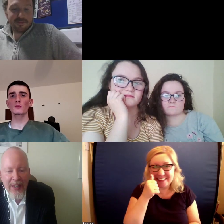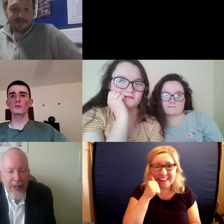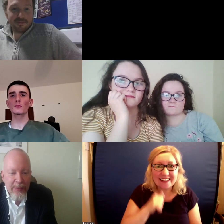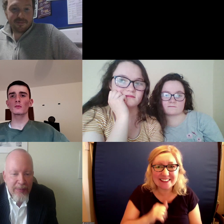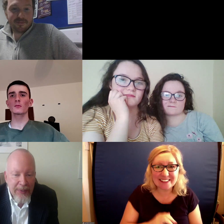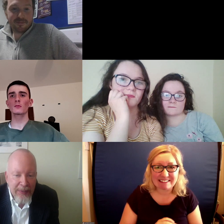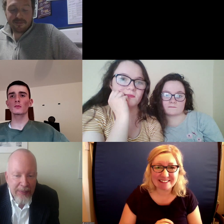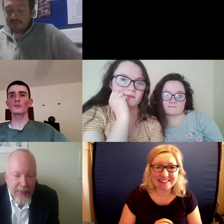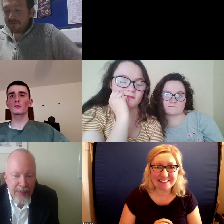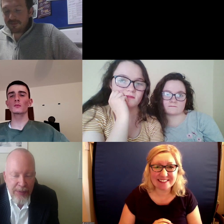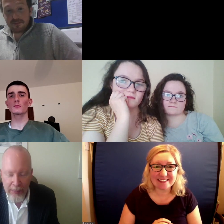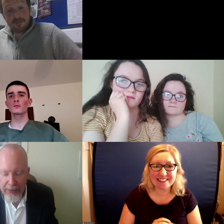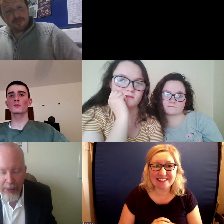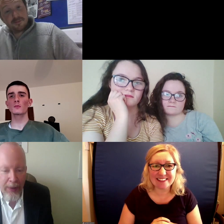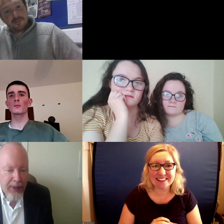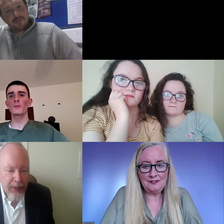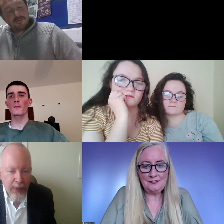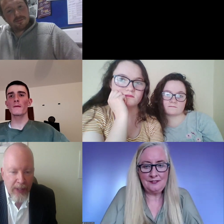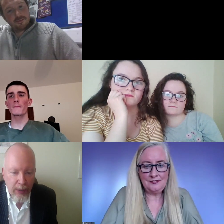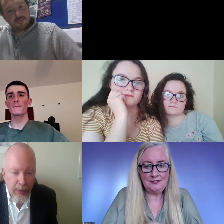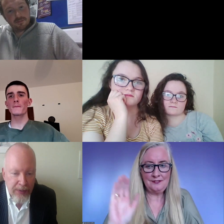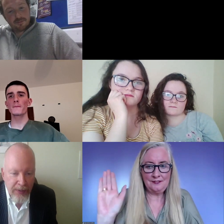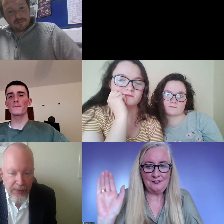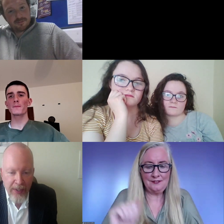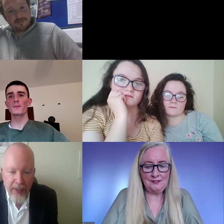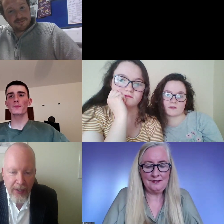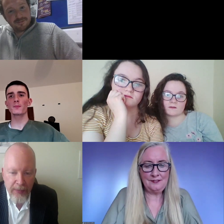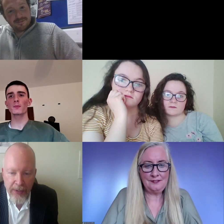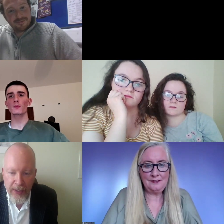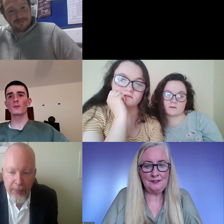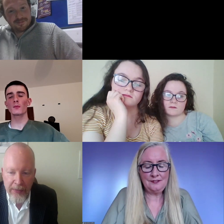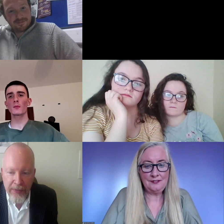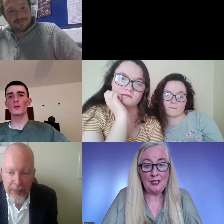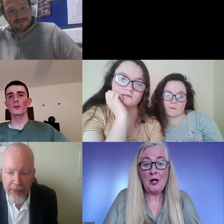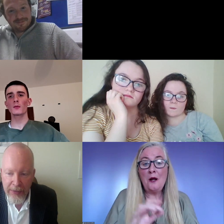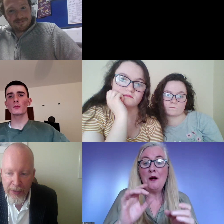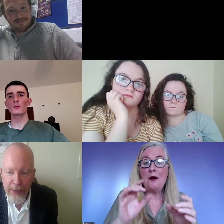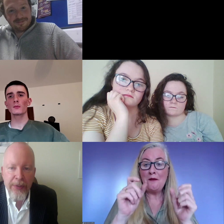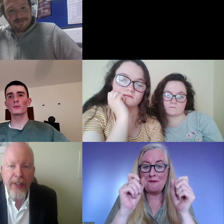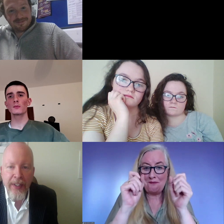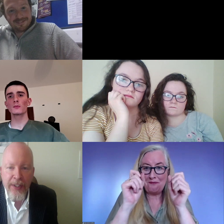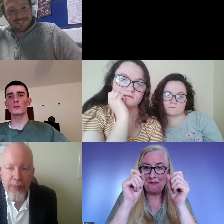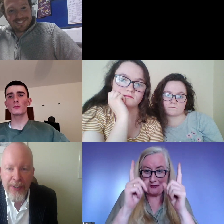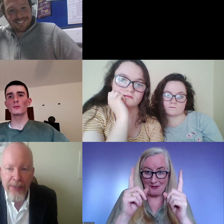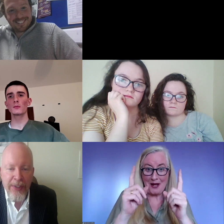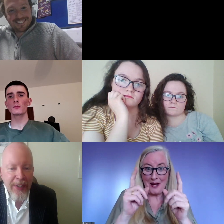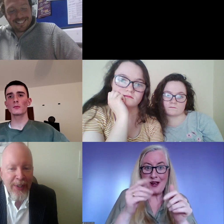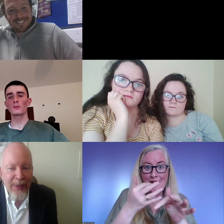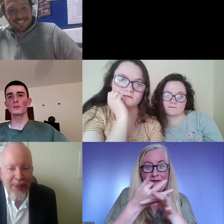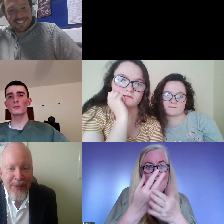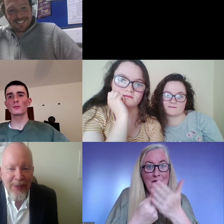good. Just to make sure you're aware, he had a quick follow-up question. He says, have you any gigs planned for Dublin in the near future, and can you get me